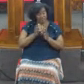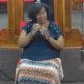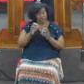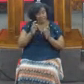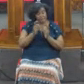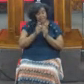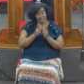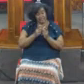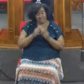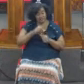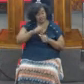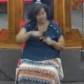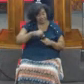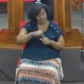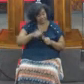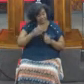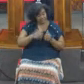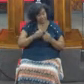fellowship, each of us